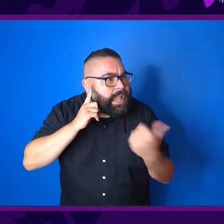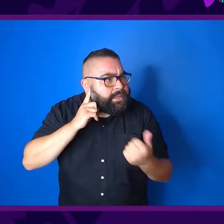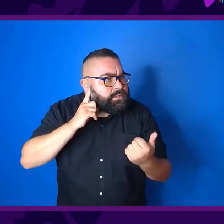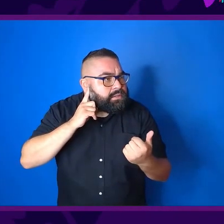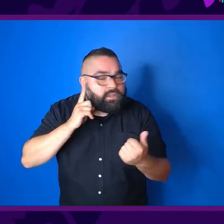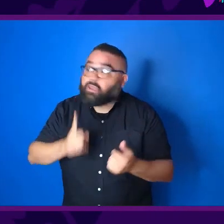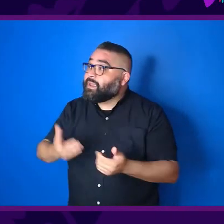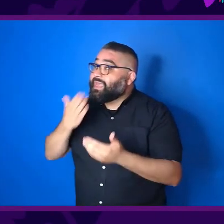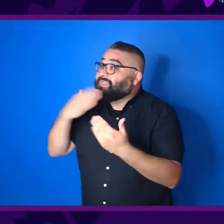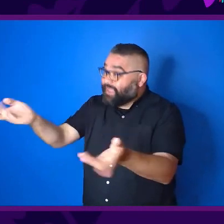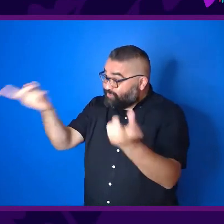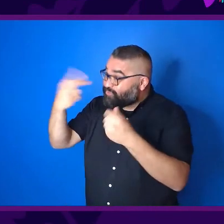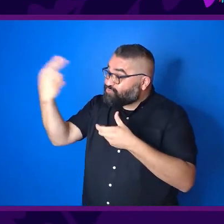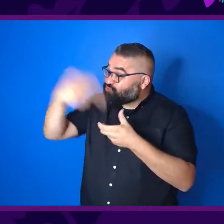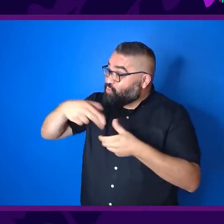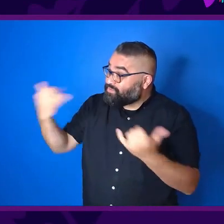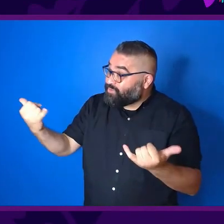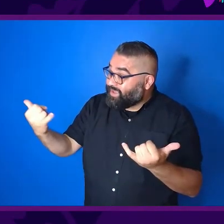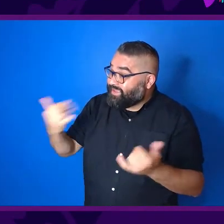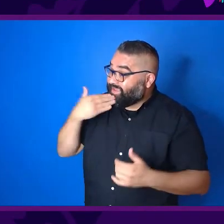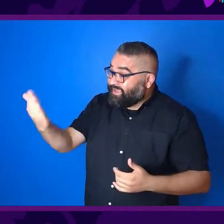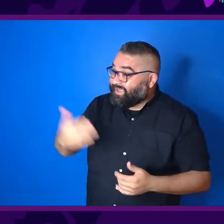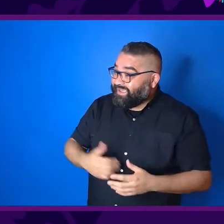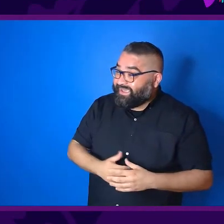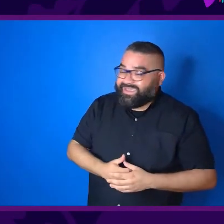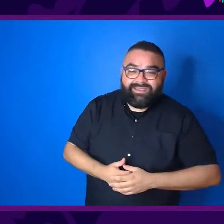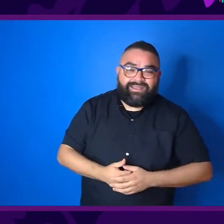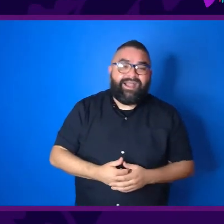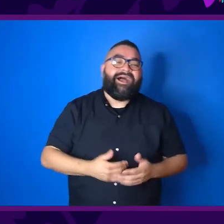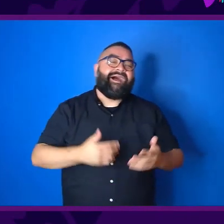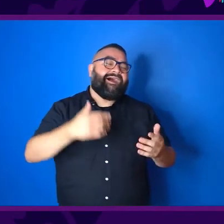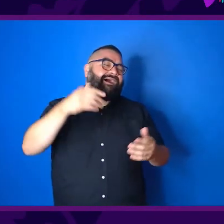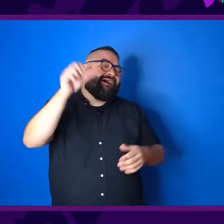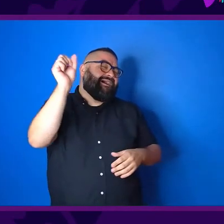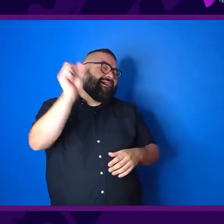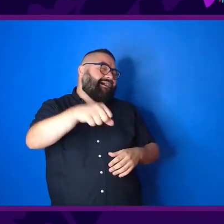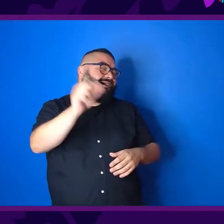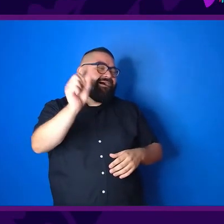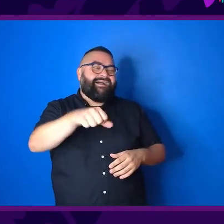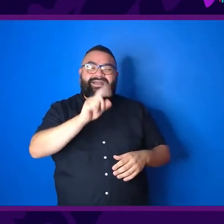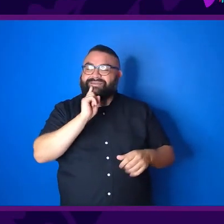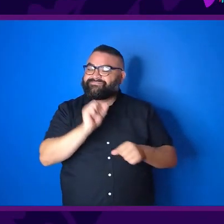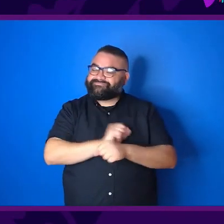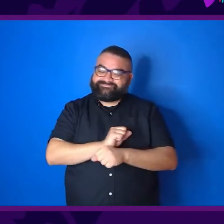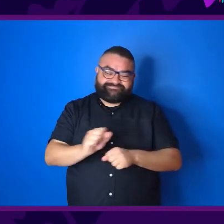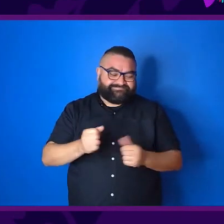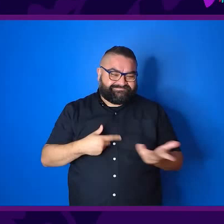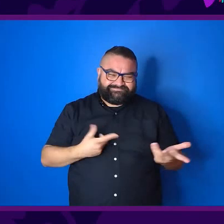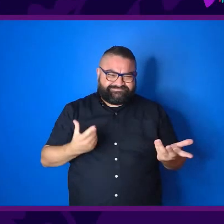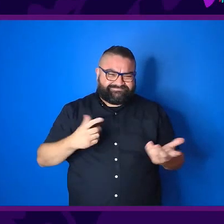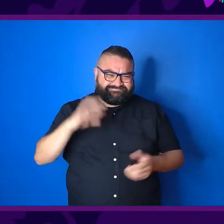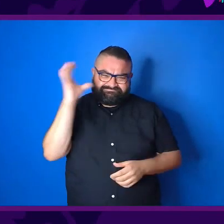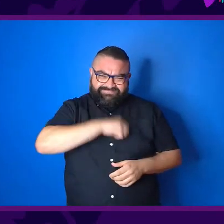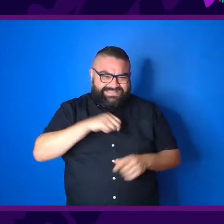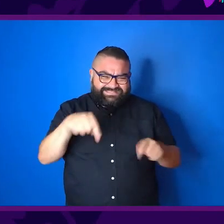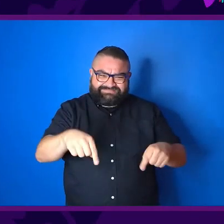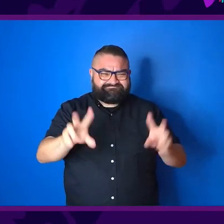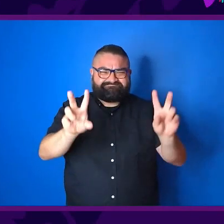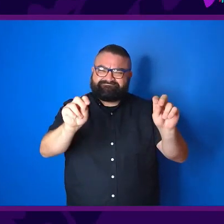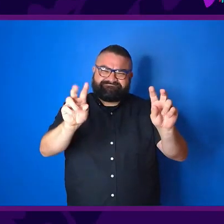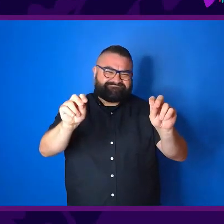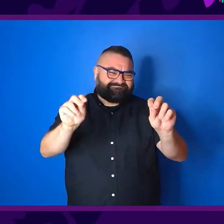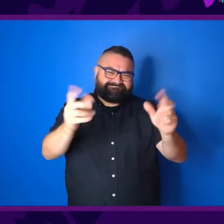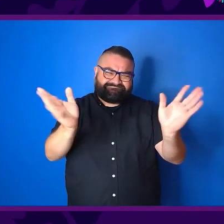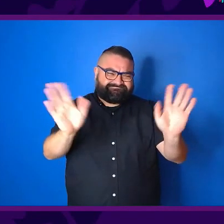joining us today. Oh yeah, absolutely. I couldn't miss this. I wouldn't miss this. I think